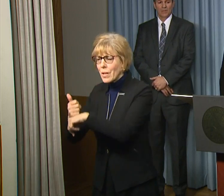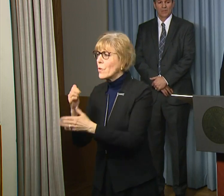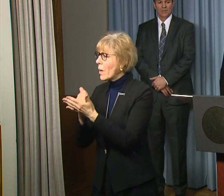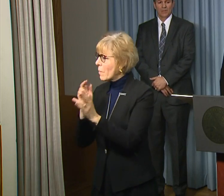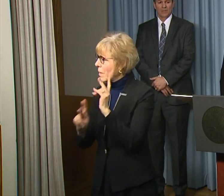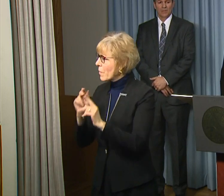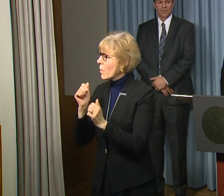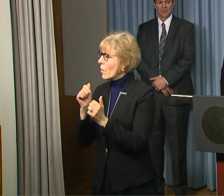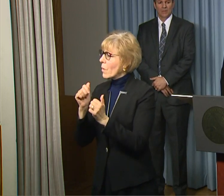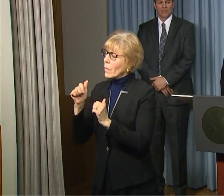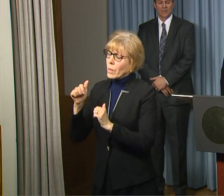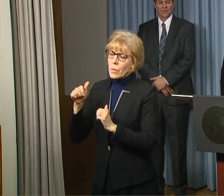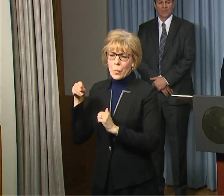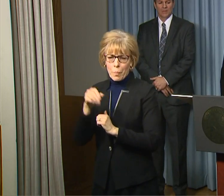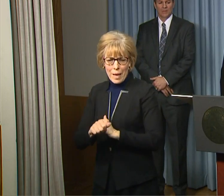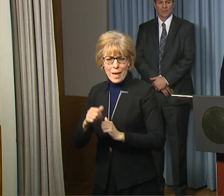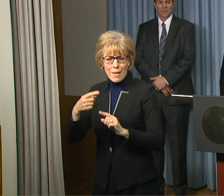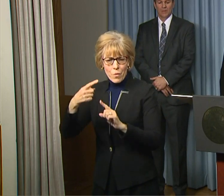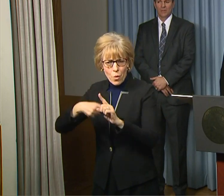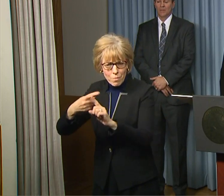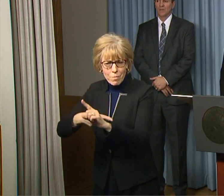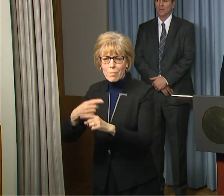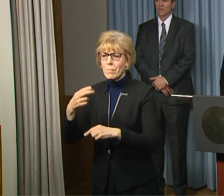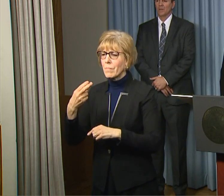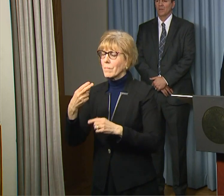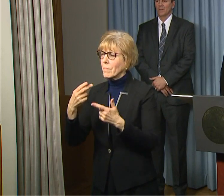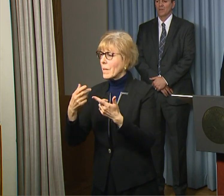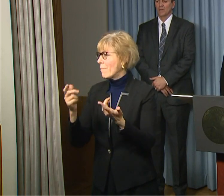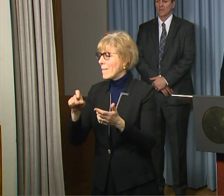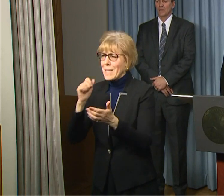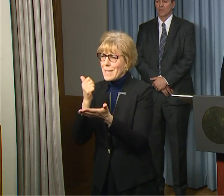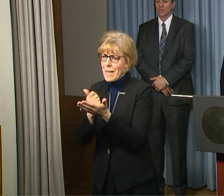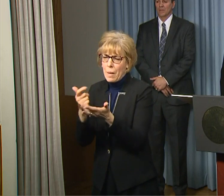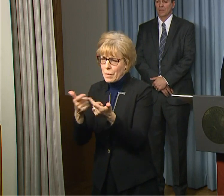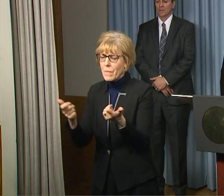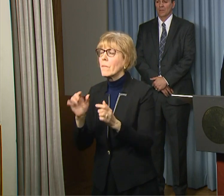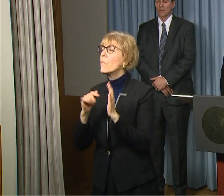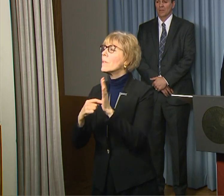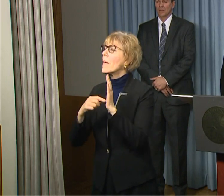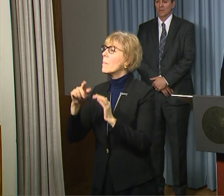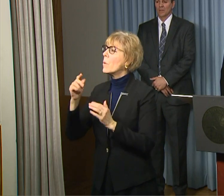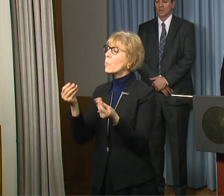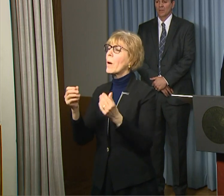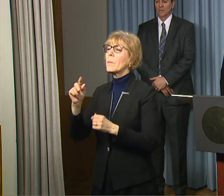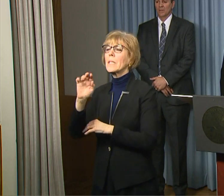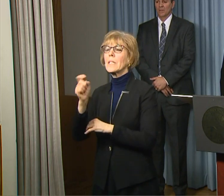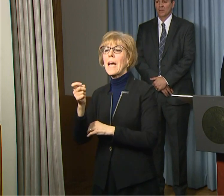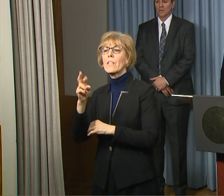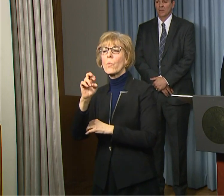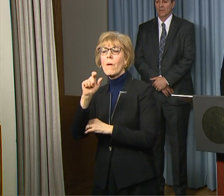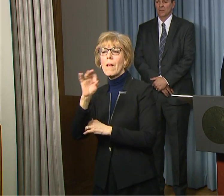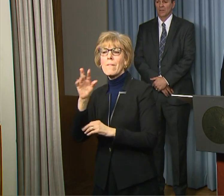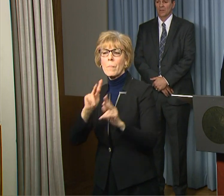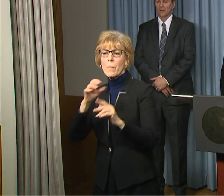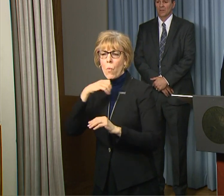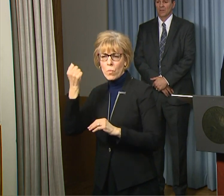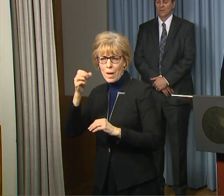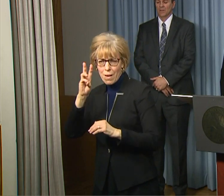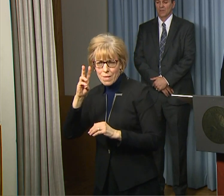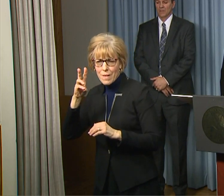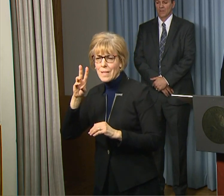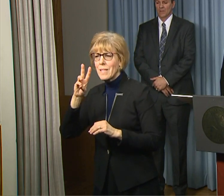housing costs and other relief they may need. For example, the property tax relief program for our over 65 living